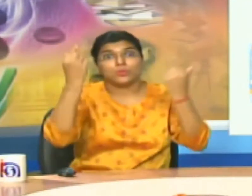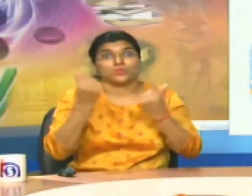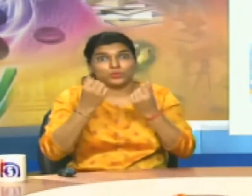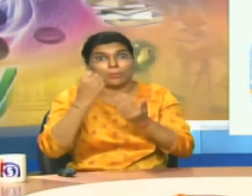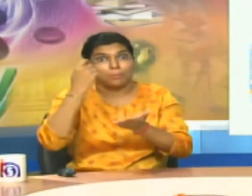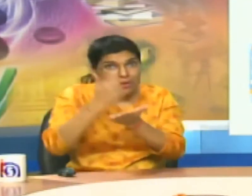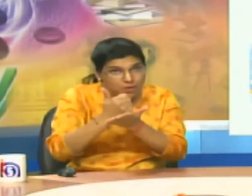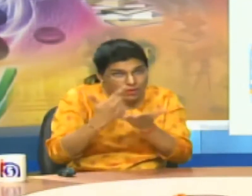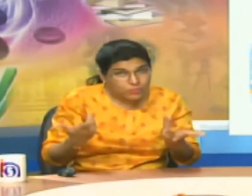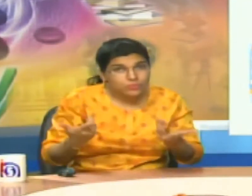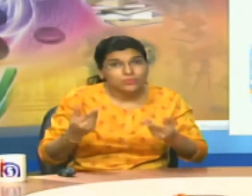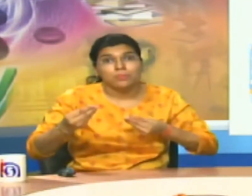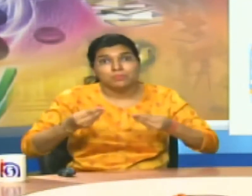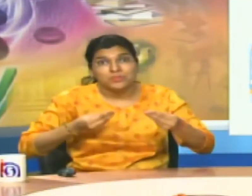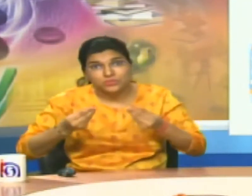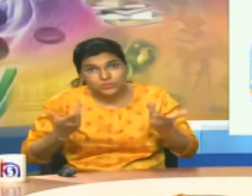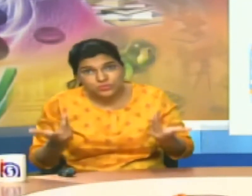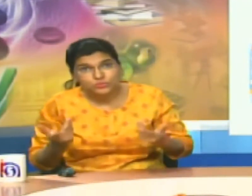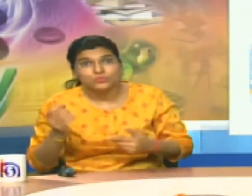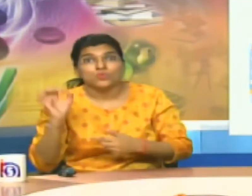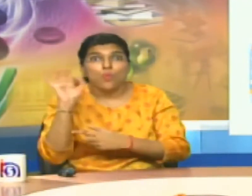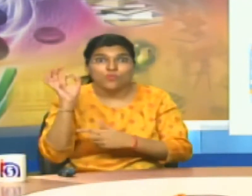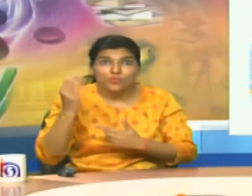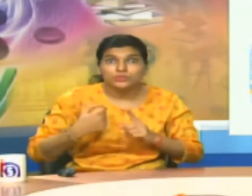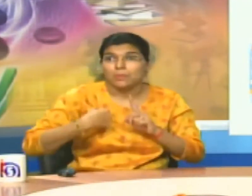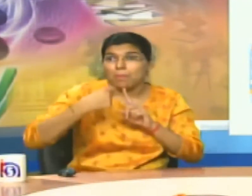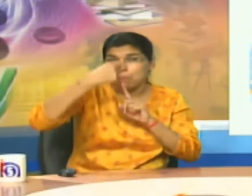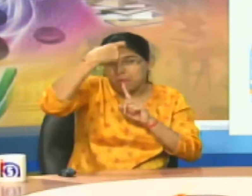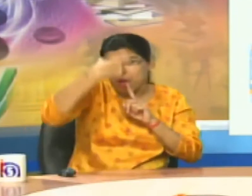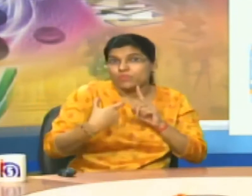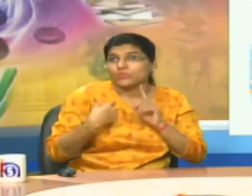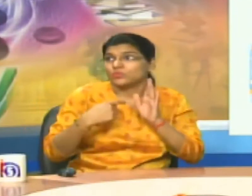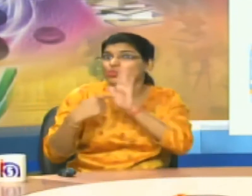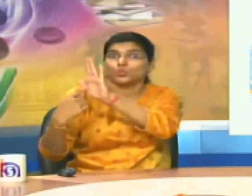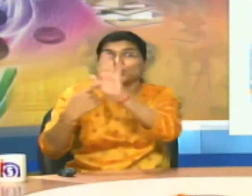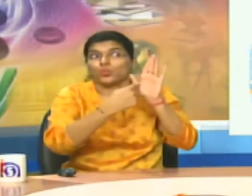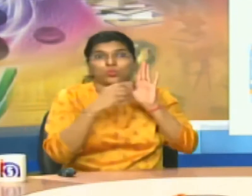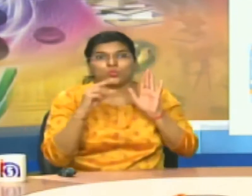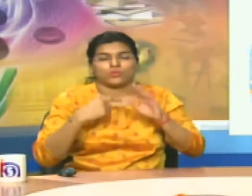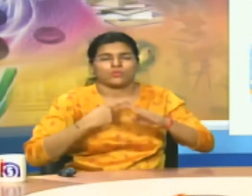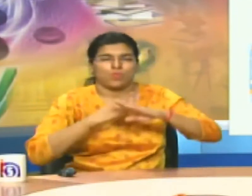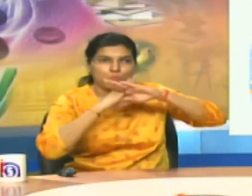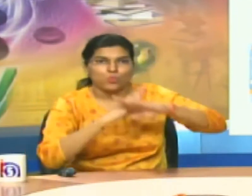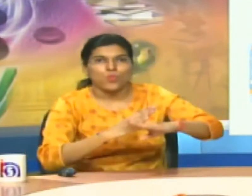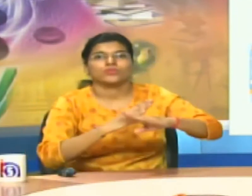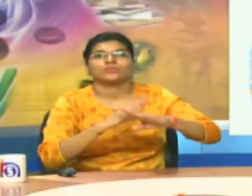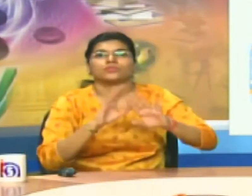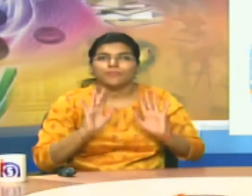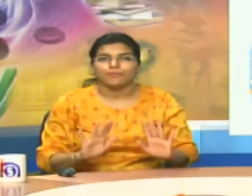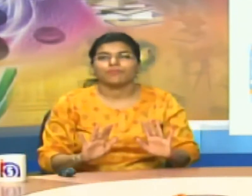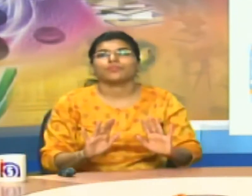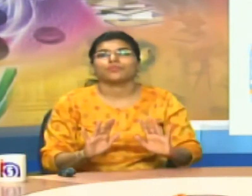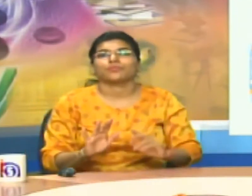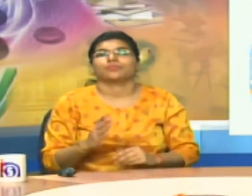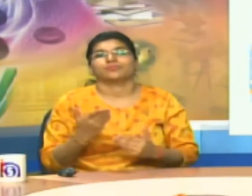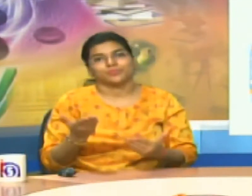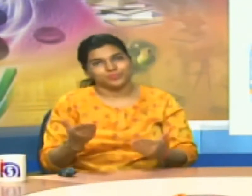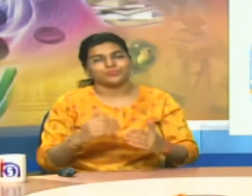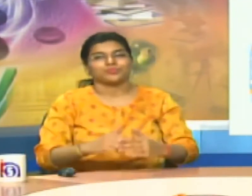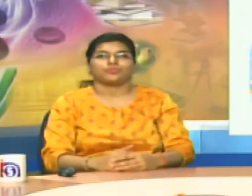or putting lock. There are various kinds of work at bank or personal also. We do